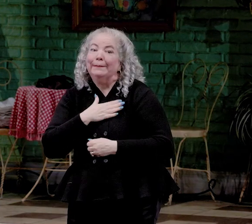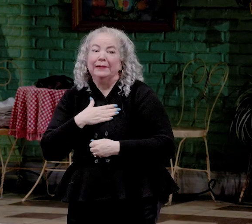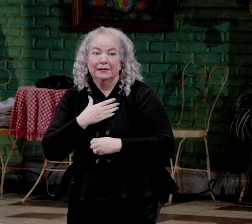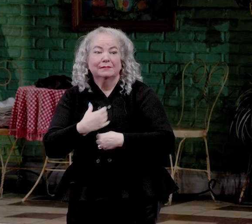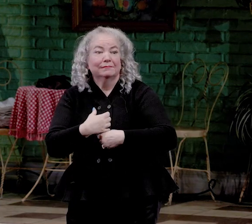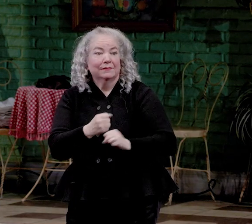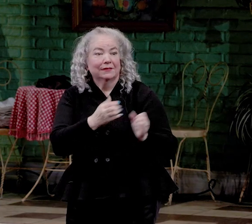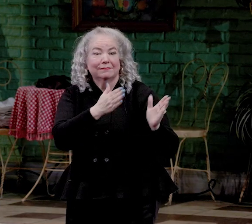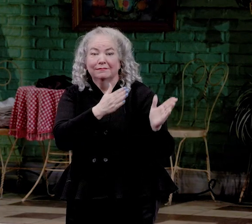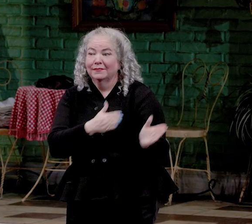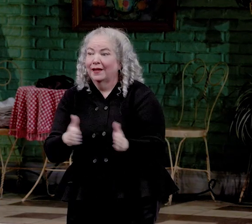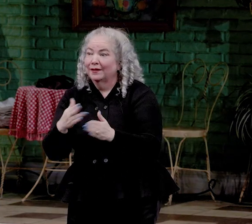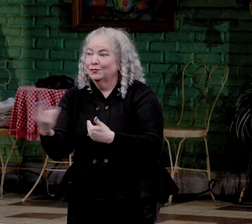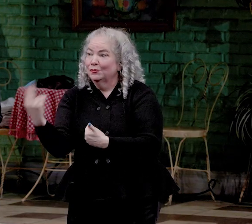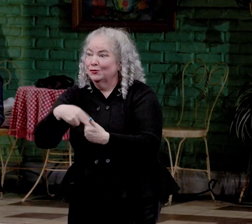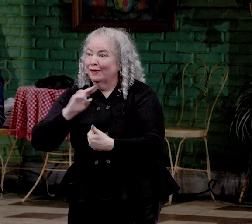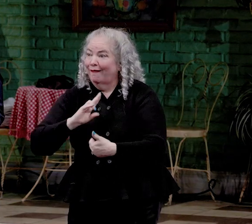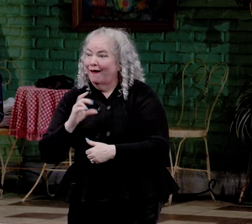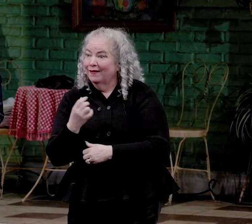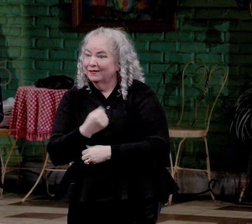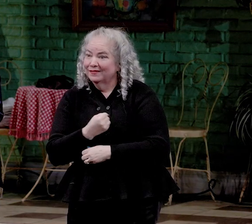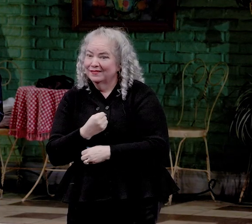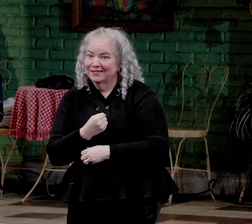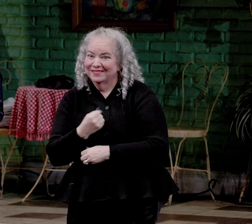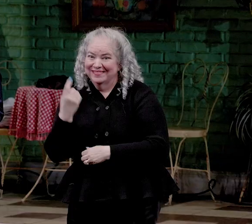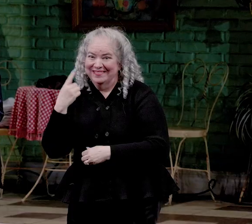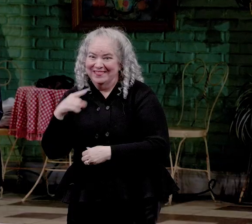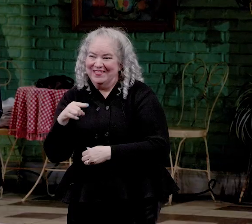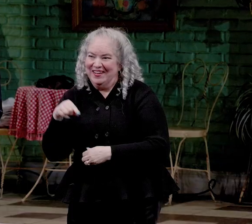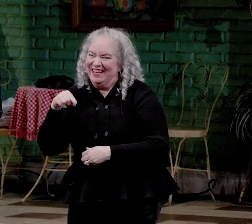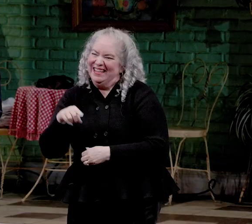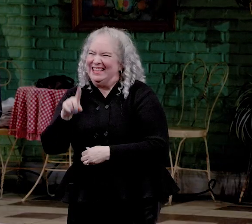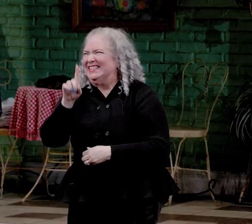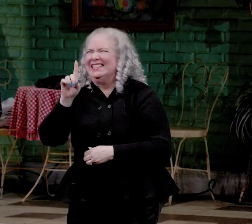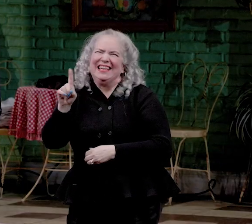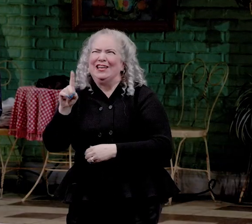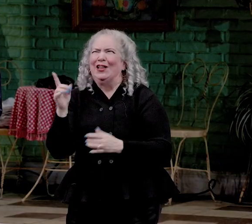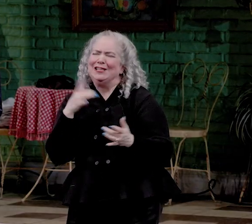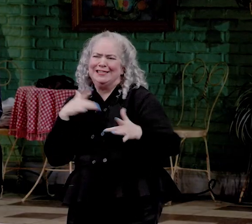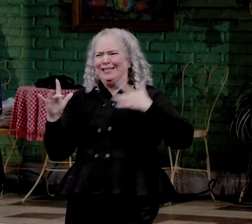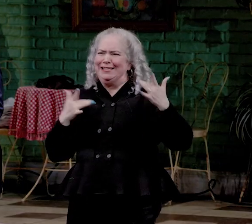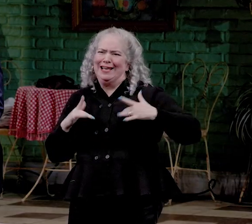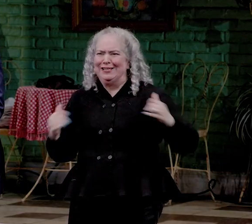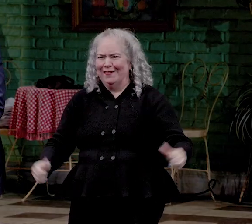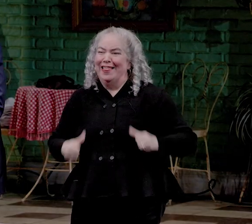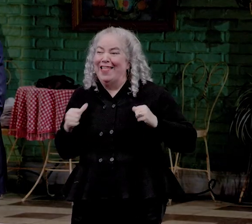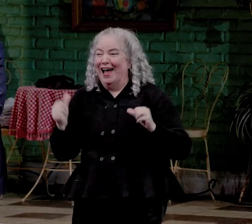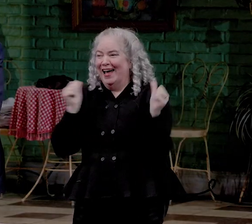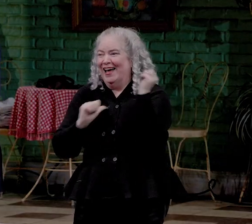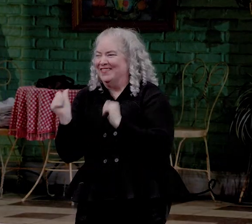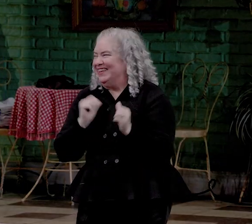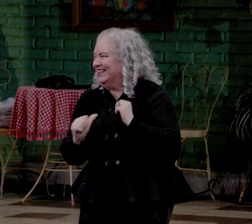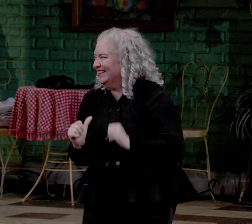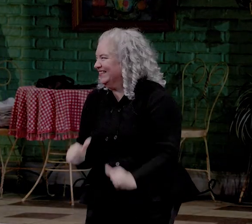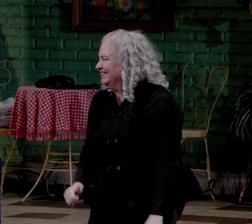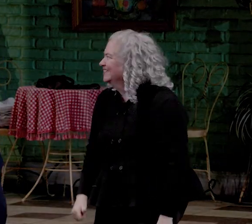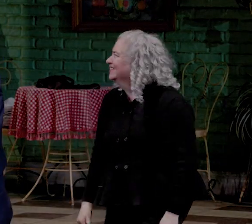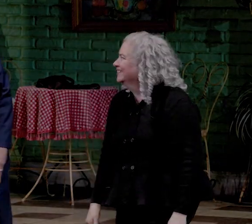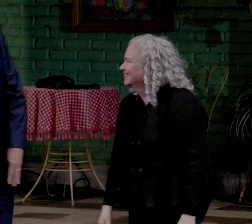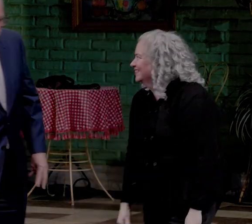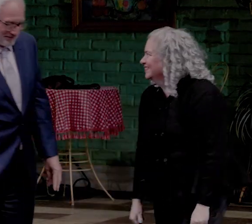make plans to join us for the singular sensation of live theater.